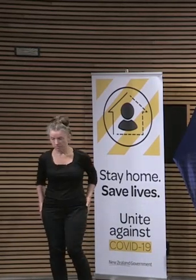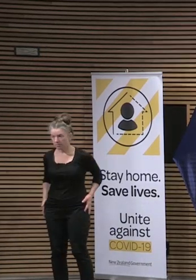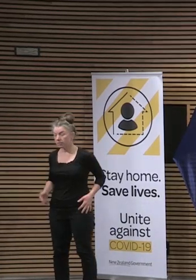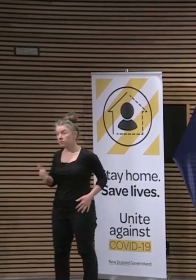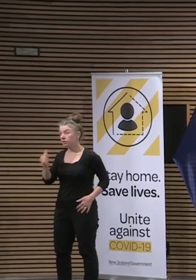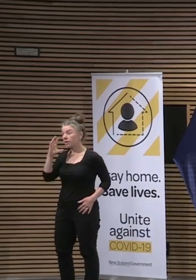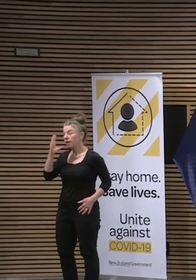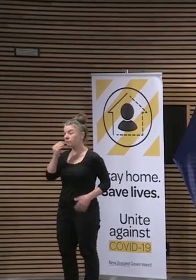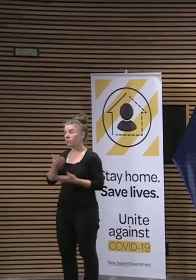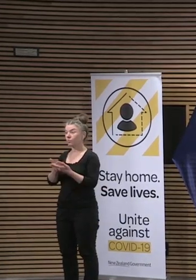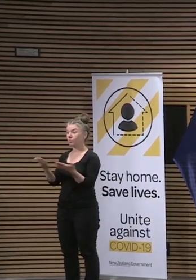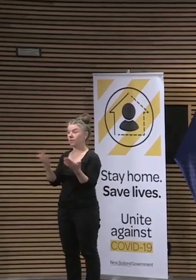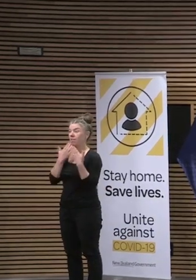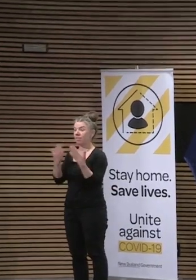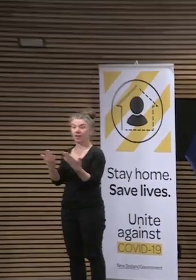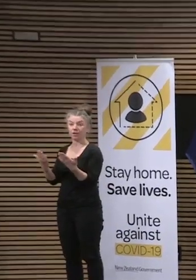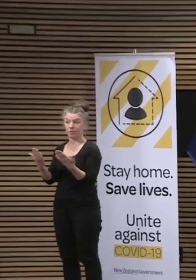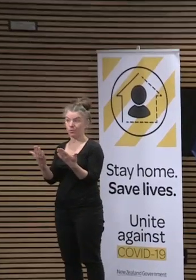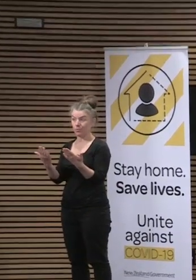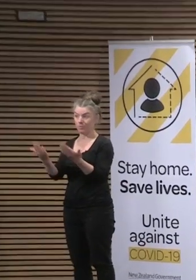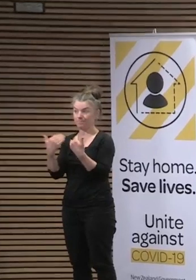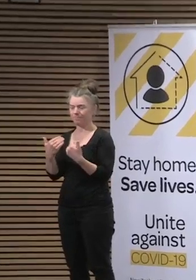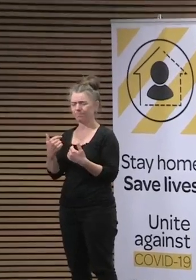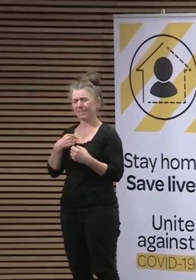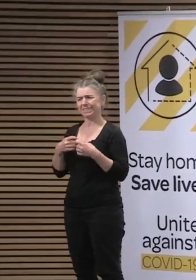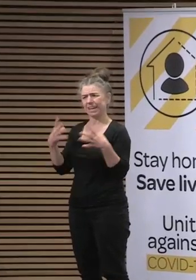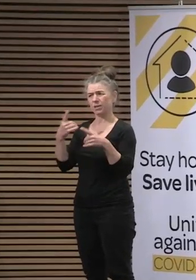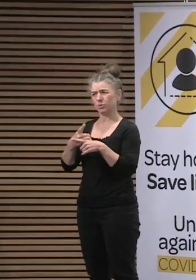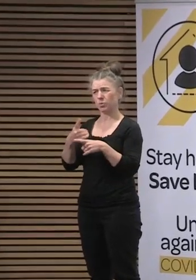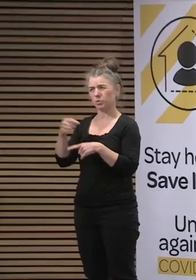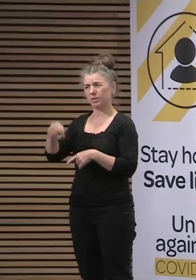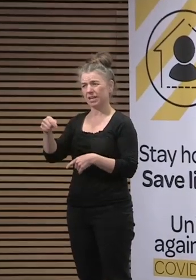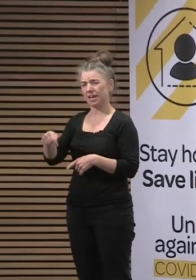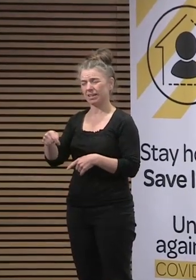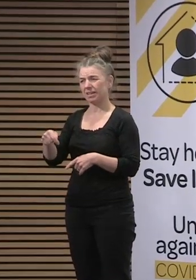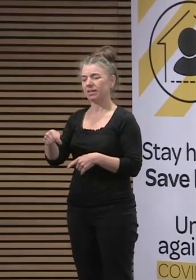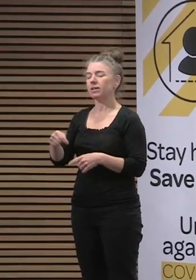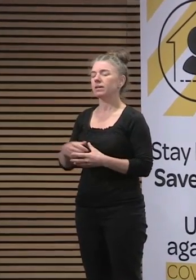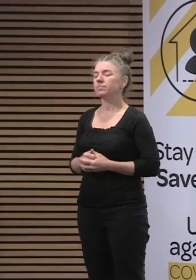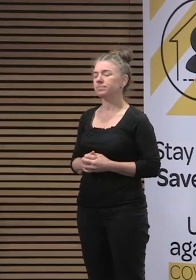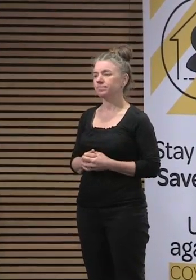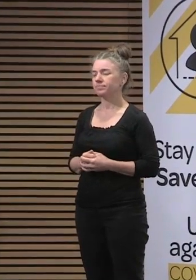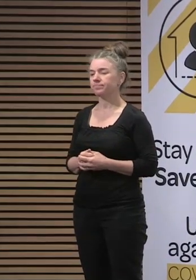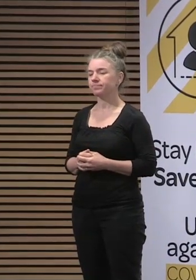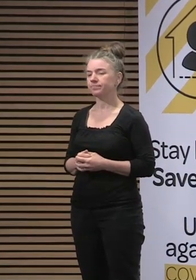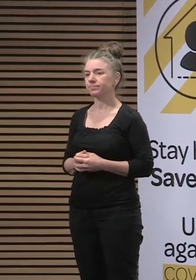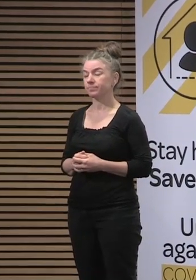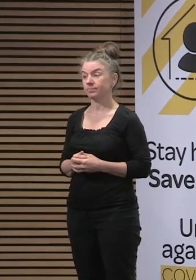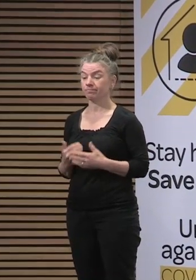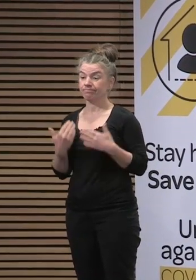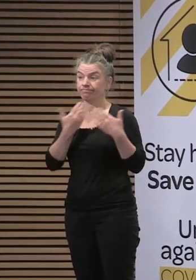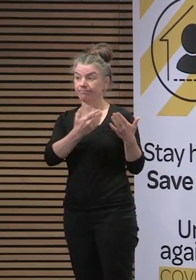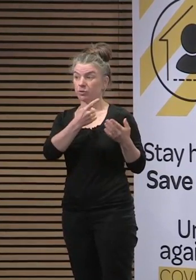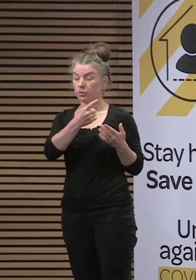Good afternoon, everyone. Thank you for joining us. I'm going to begin today by handing over to Dr. Ashley Bloomfield, the